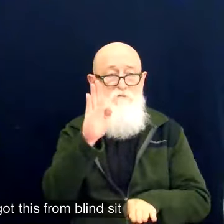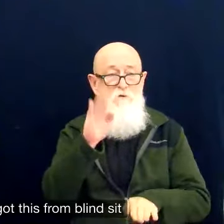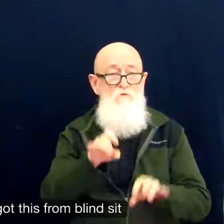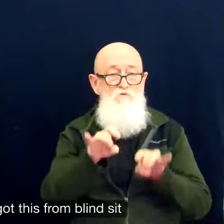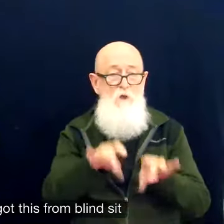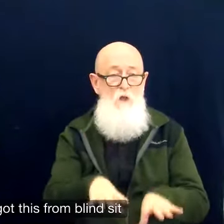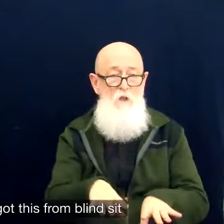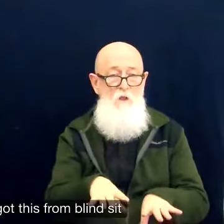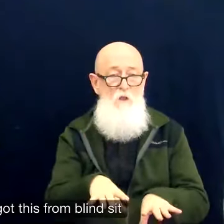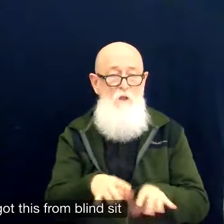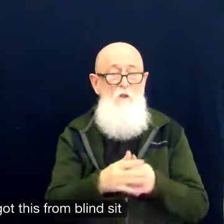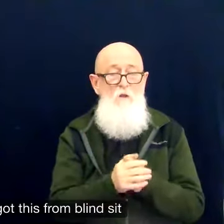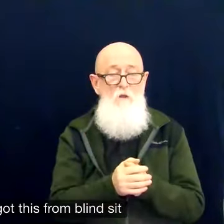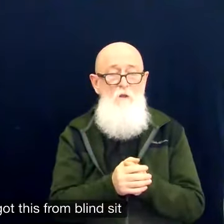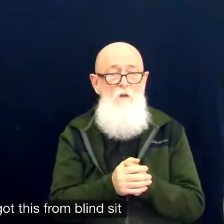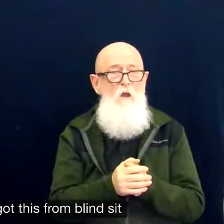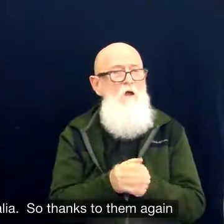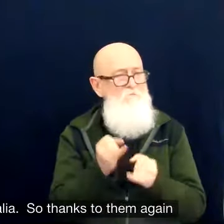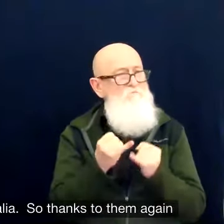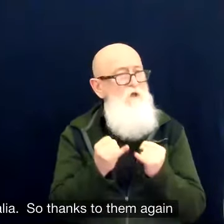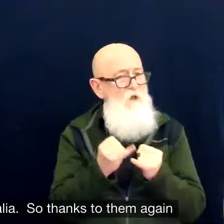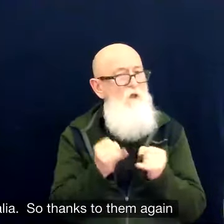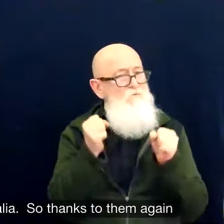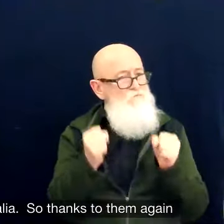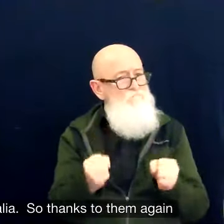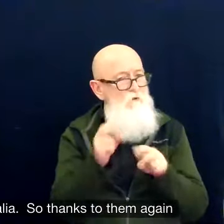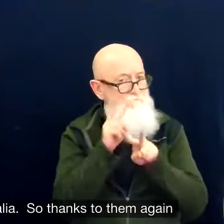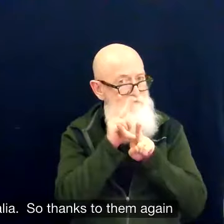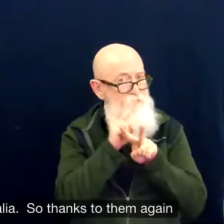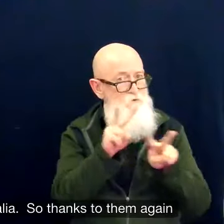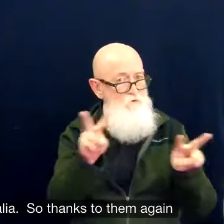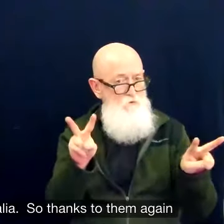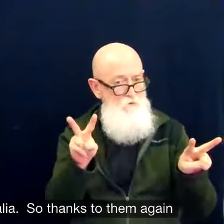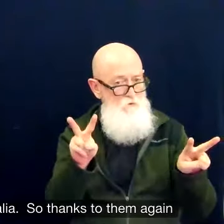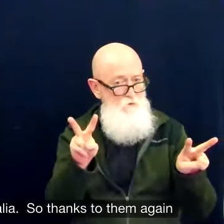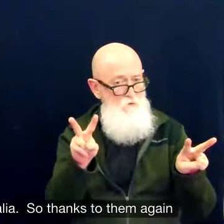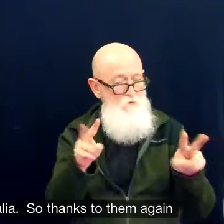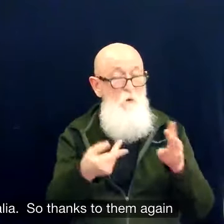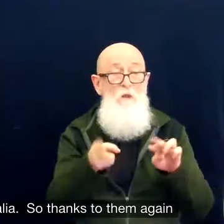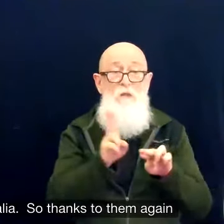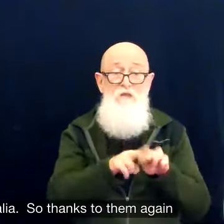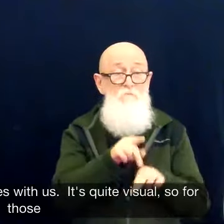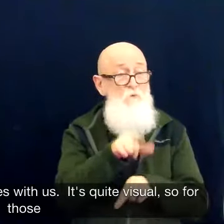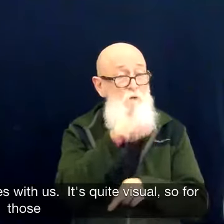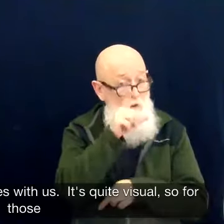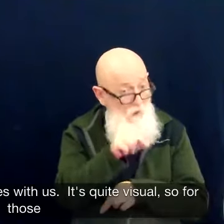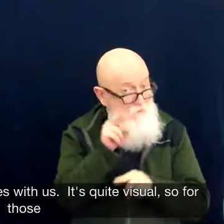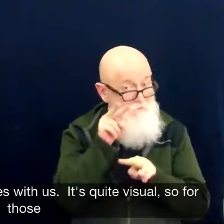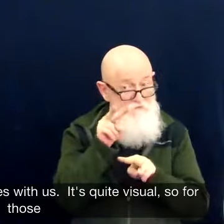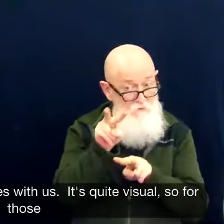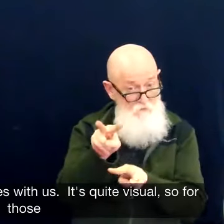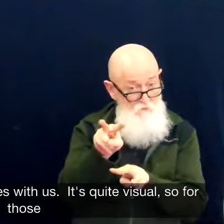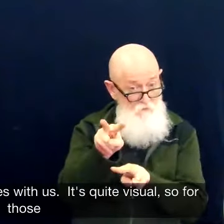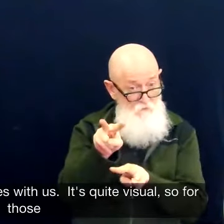us. It's quite visual. So for those of you who can see it, you might want